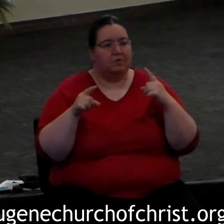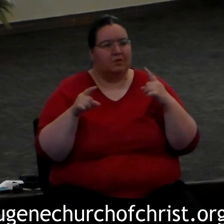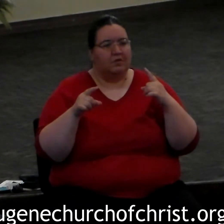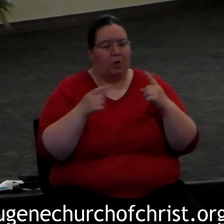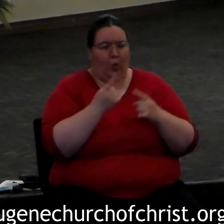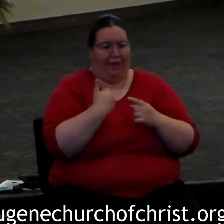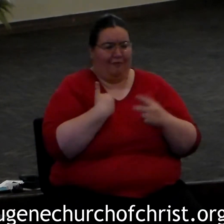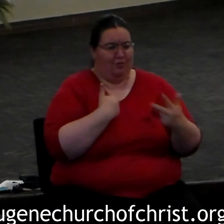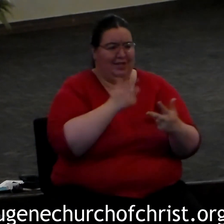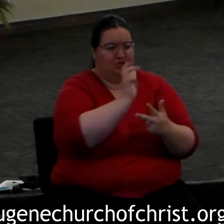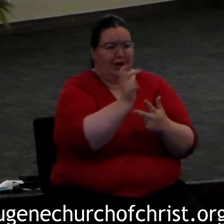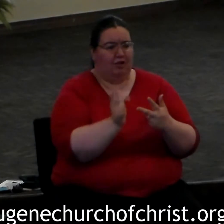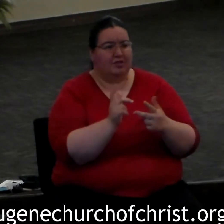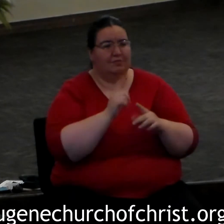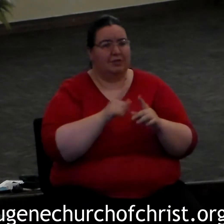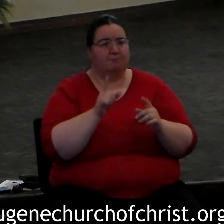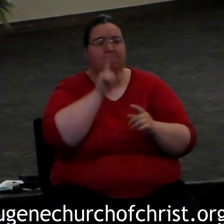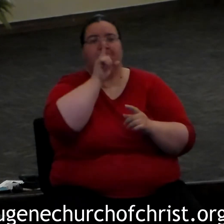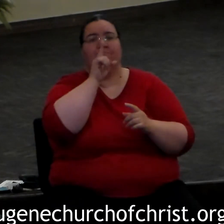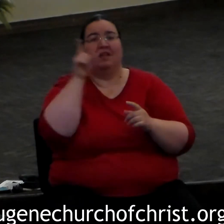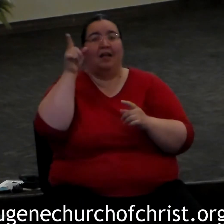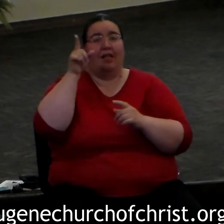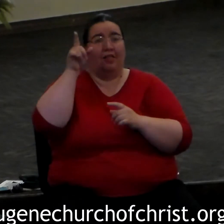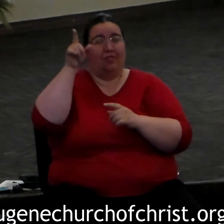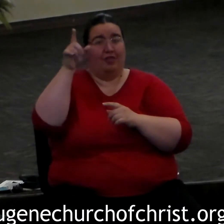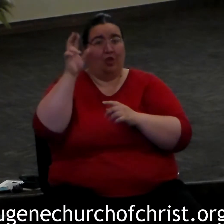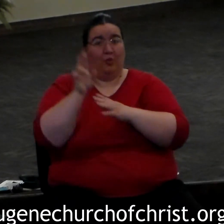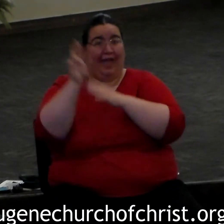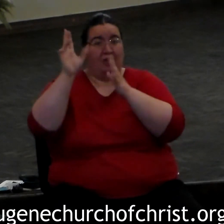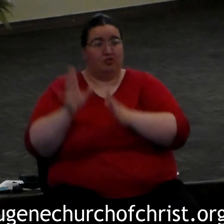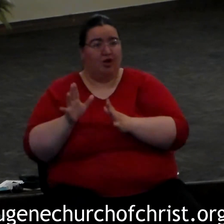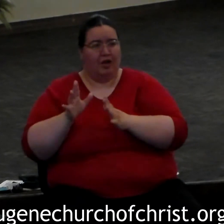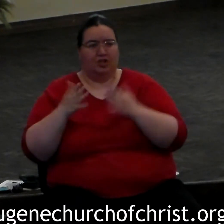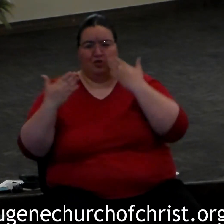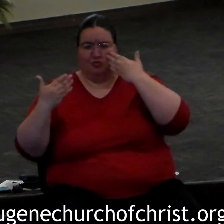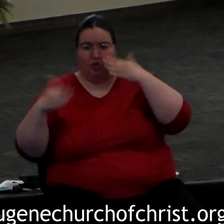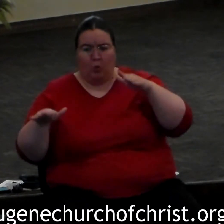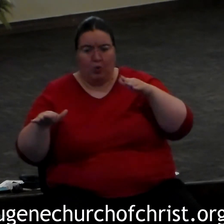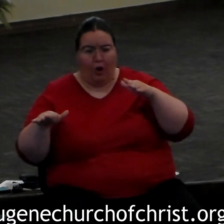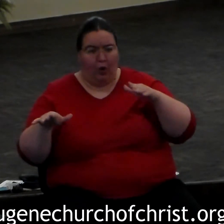not carrying it. They're doing their live broadcast, and everyone at NASA is watching it. No one else sees it until the video is released later.